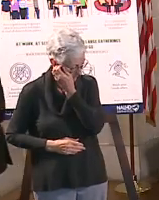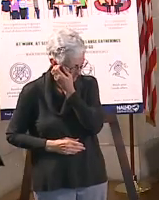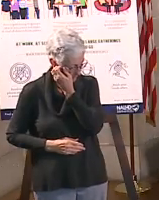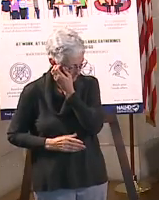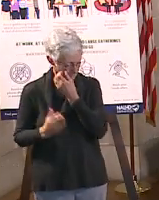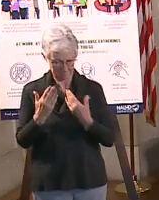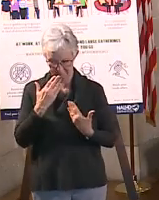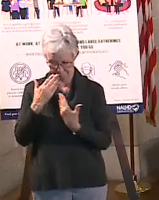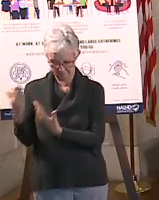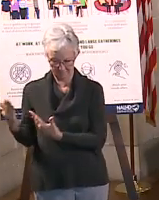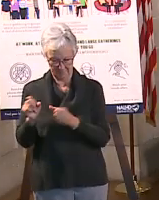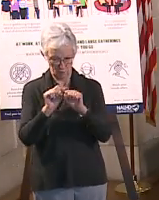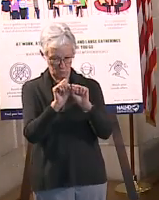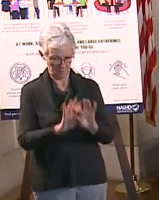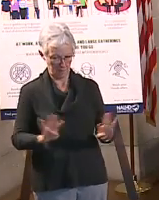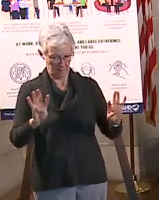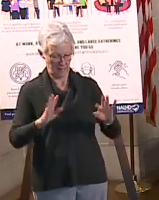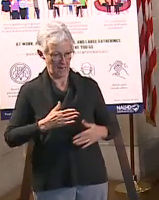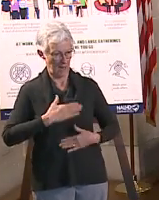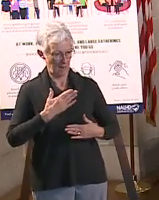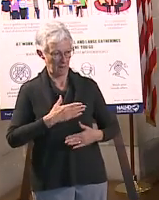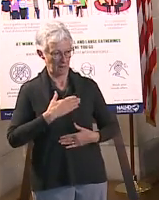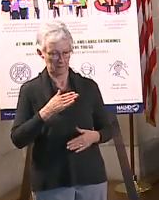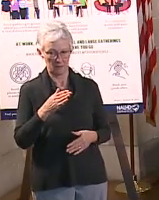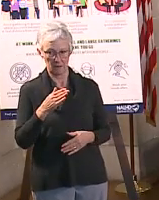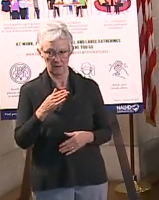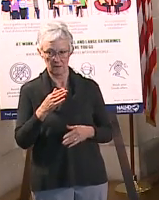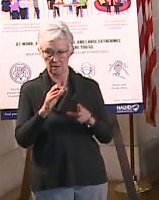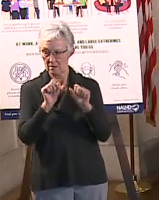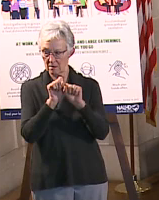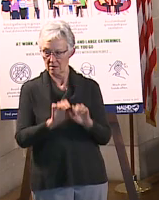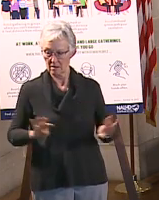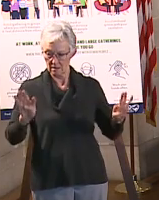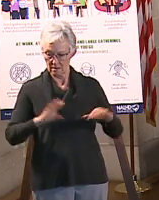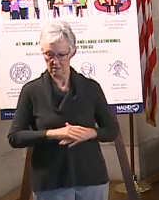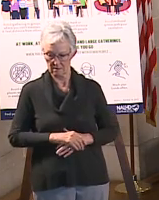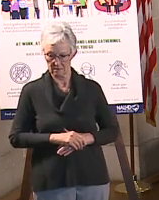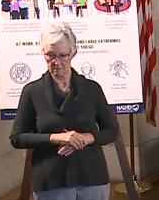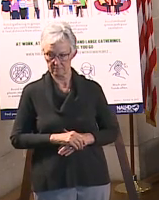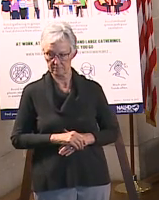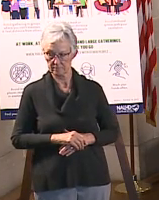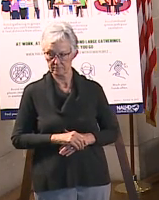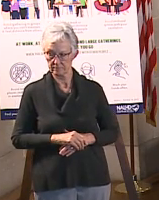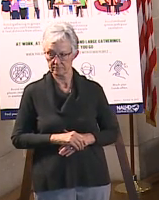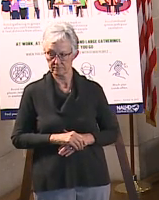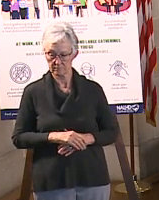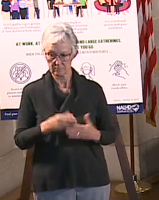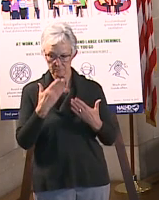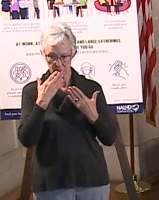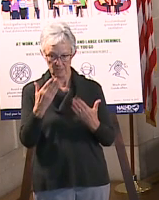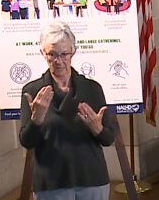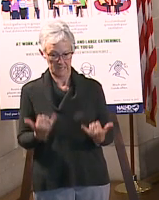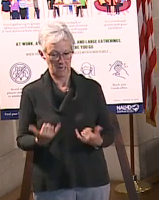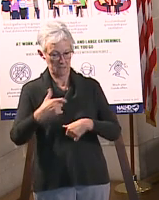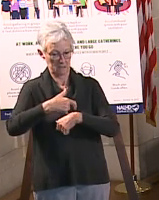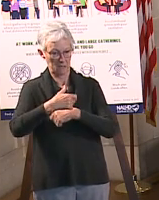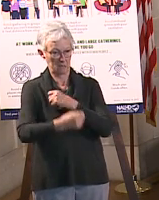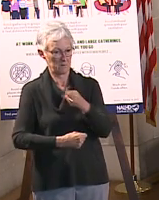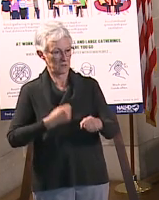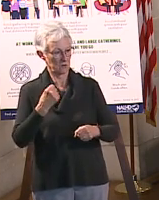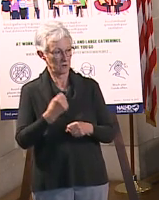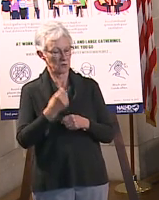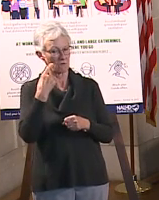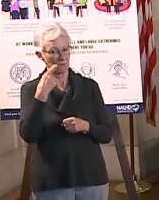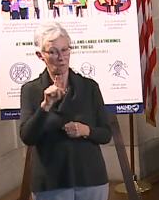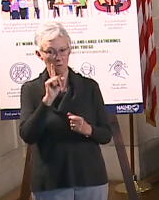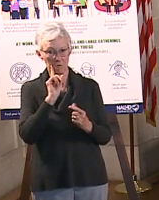Thank you, Rabbi. Happy Hanukkah. And thank you again. This is, again, a season of hope. And